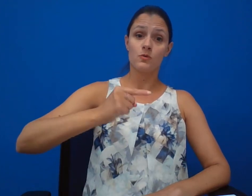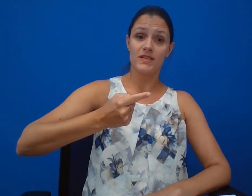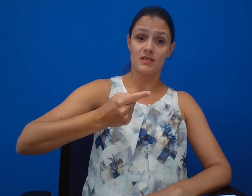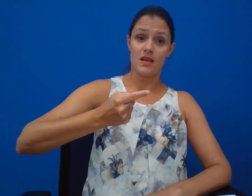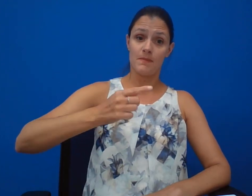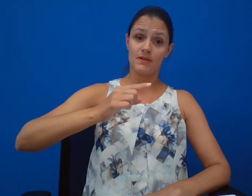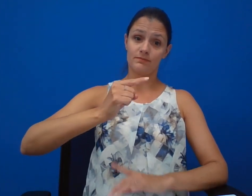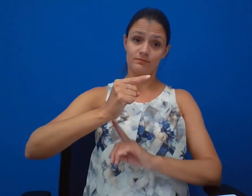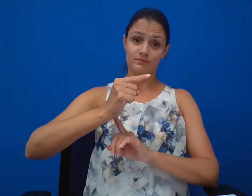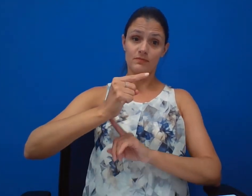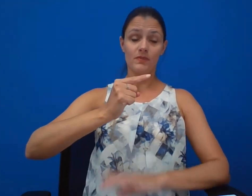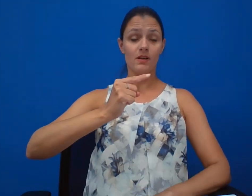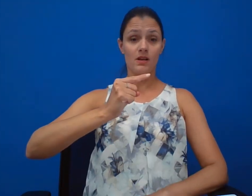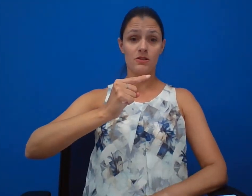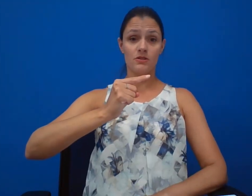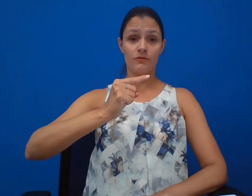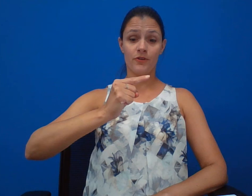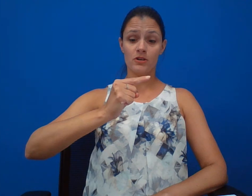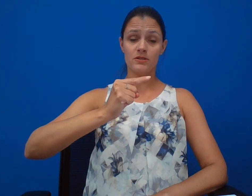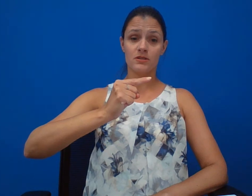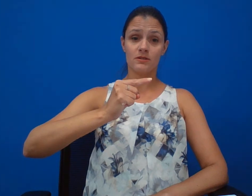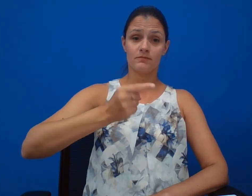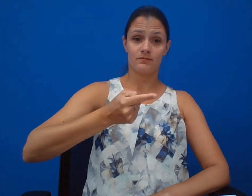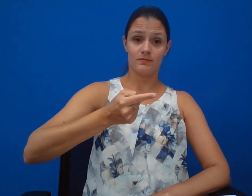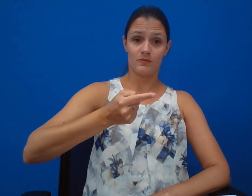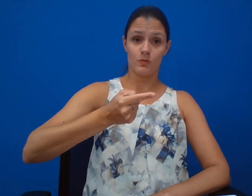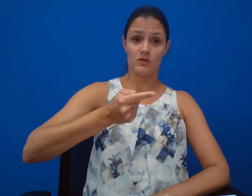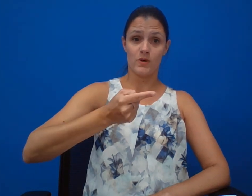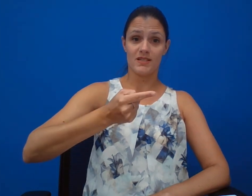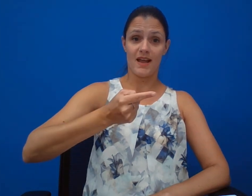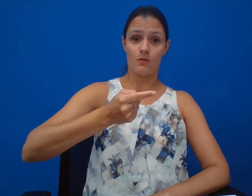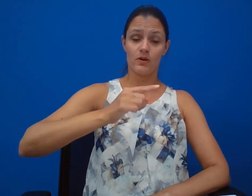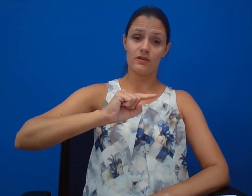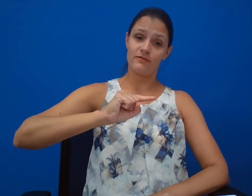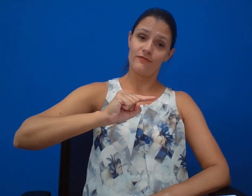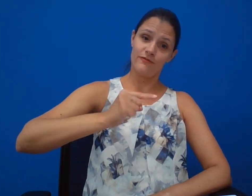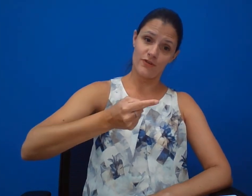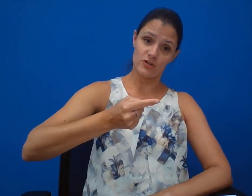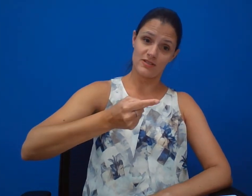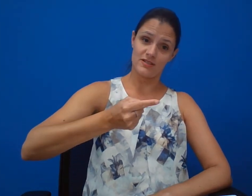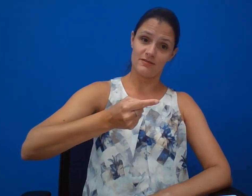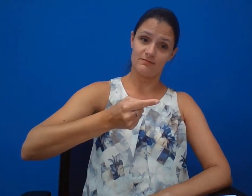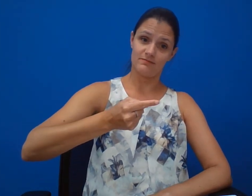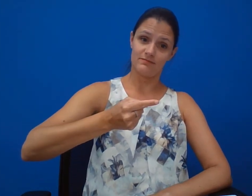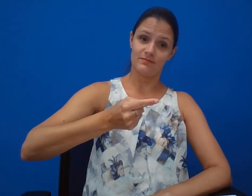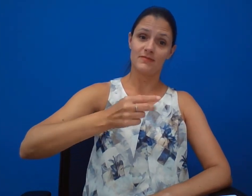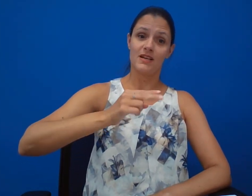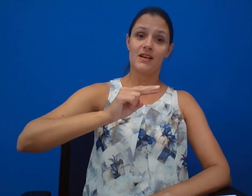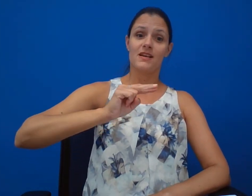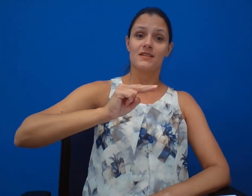twist them. So first, we twist outward. First,